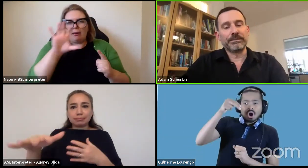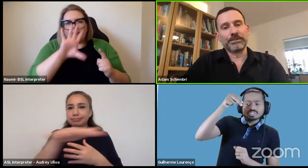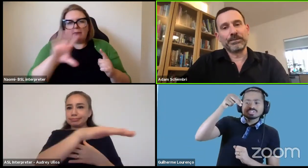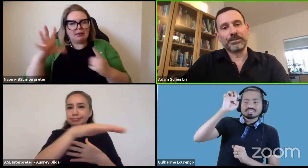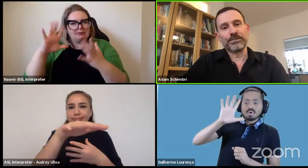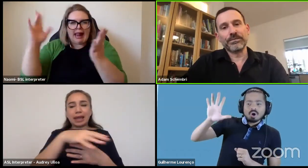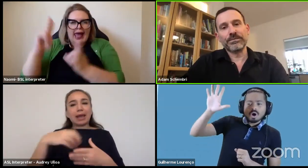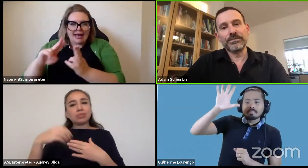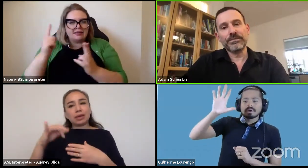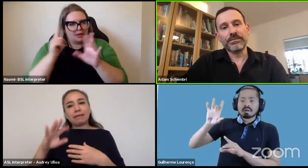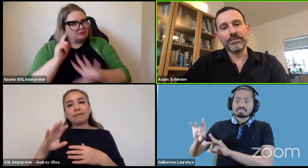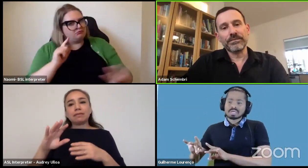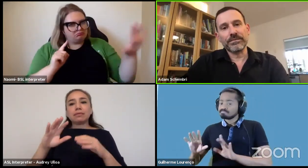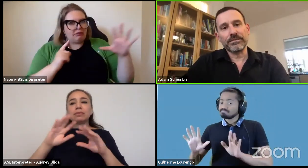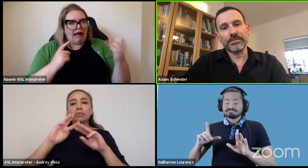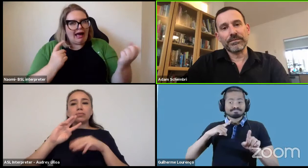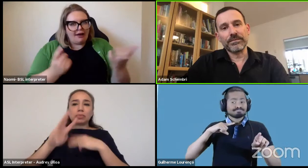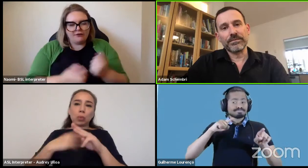Australia.